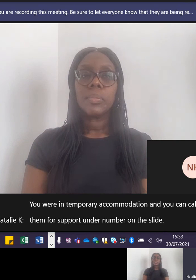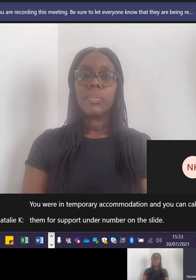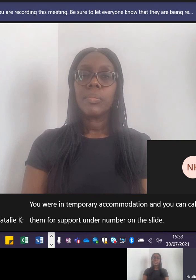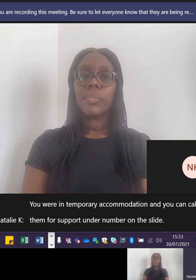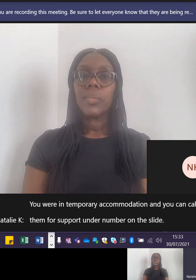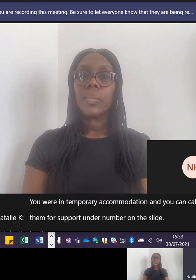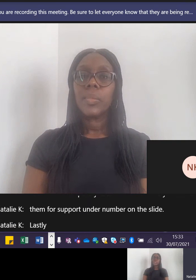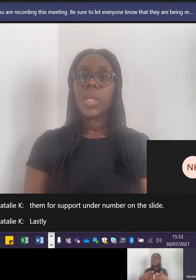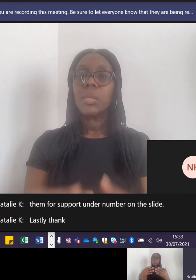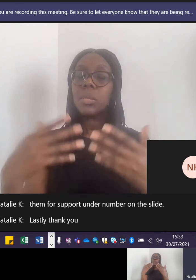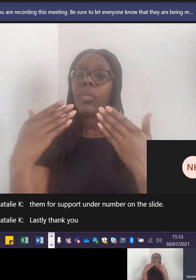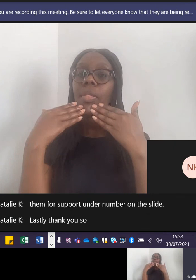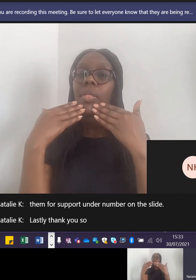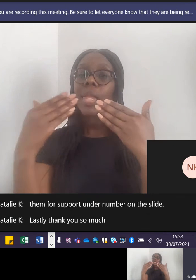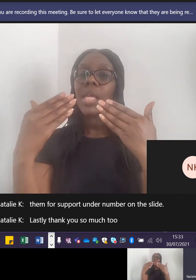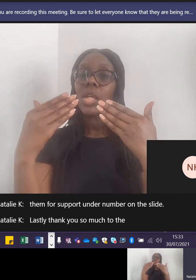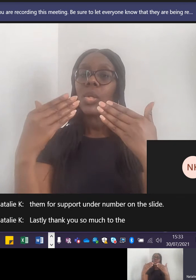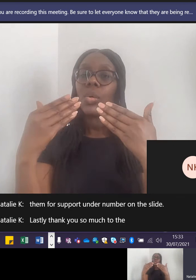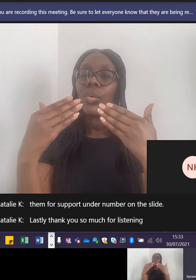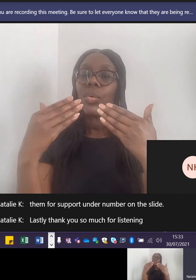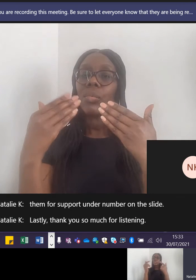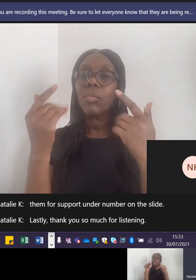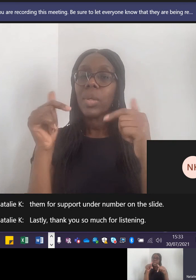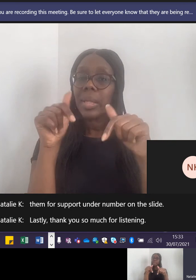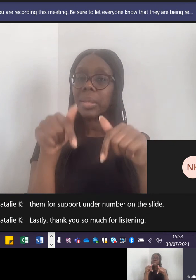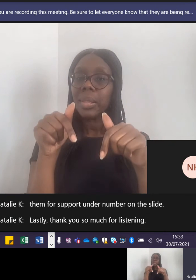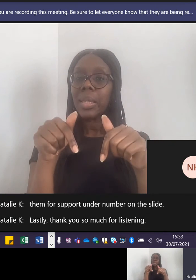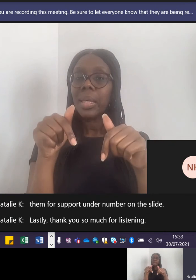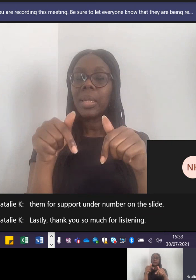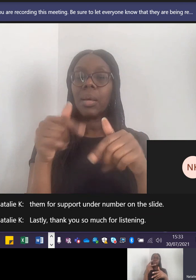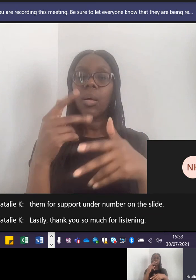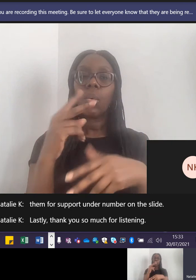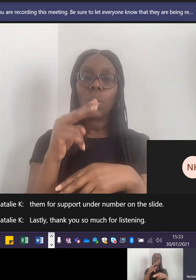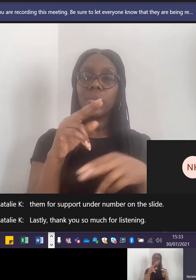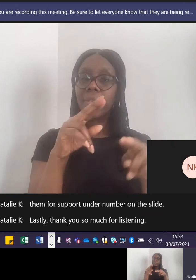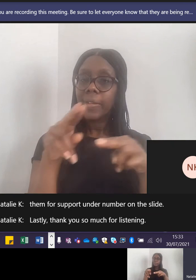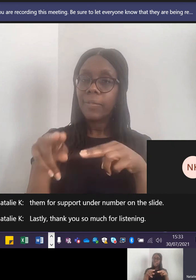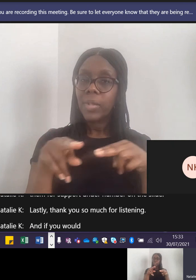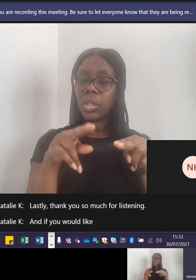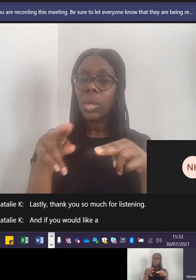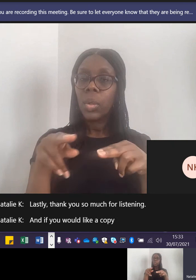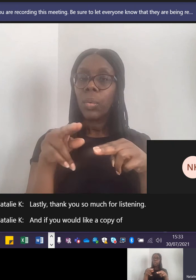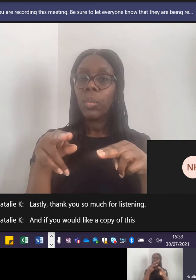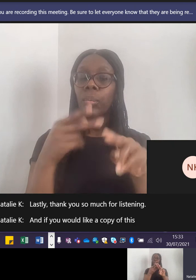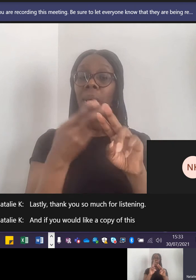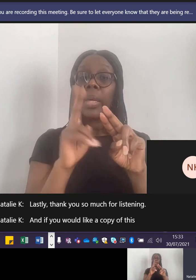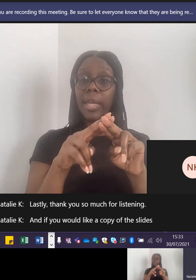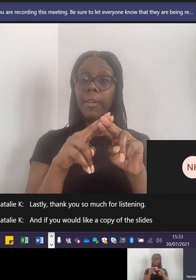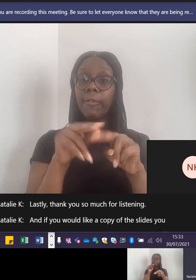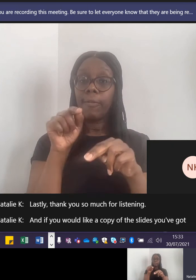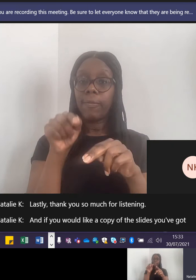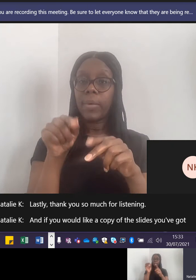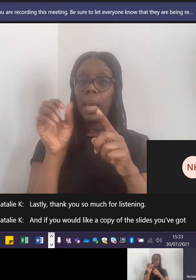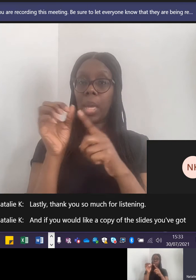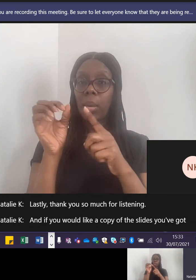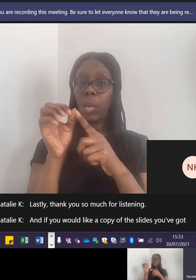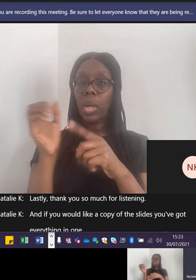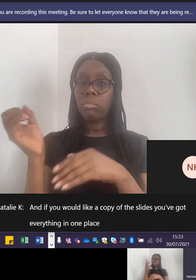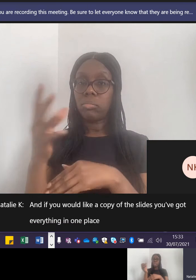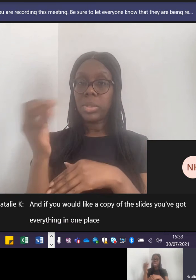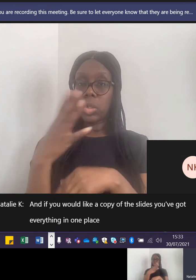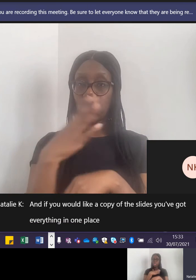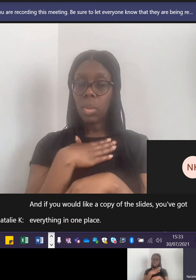Lastly, thank you so much for listening. And if you would like a copy of the slides, you've got everything in one